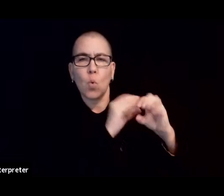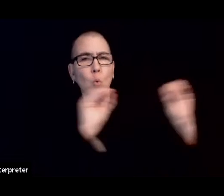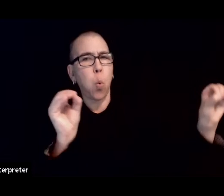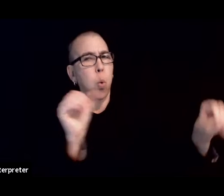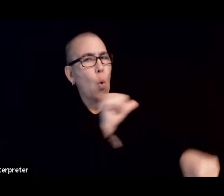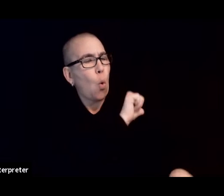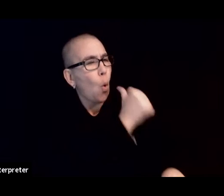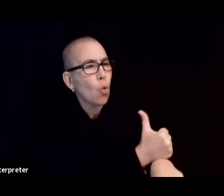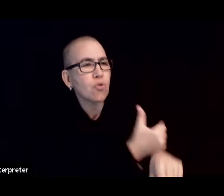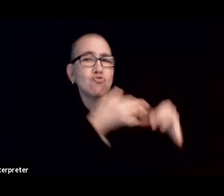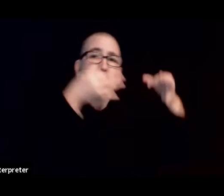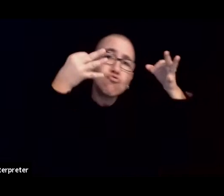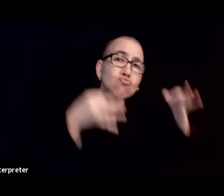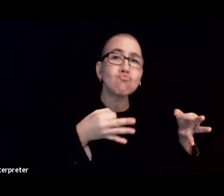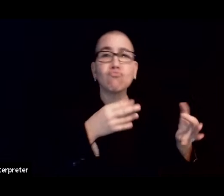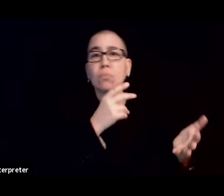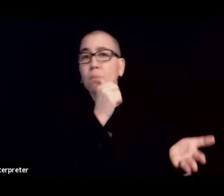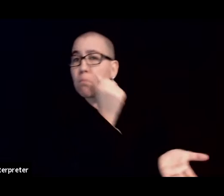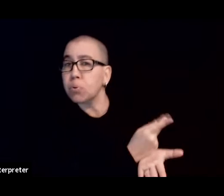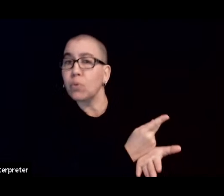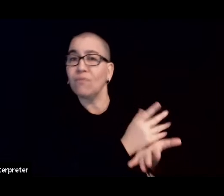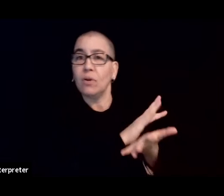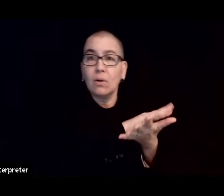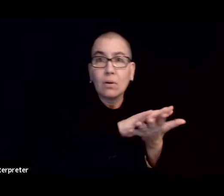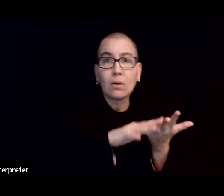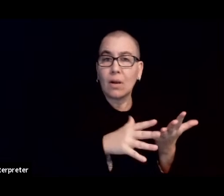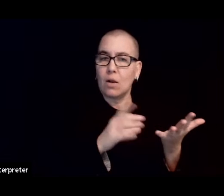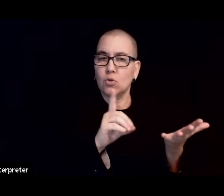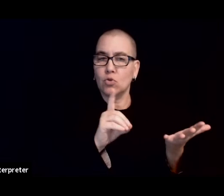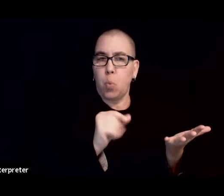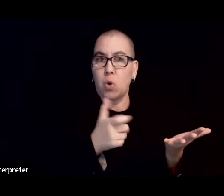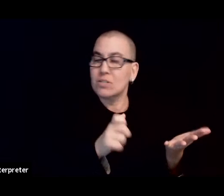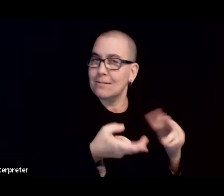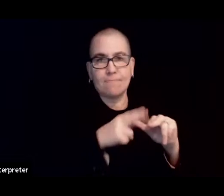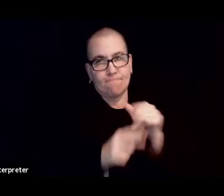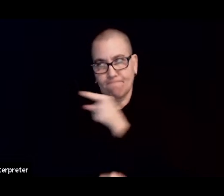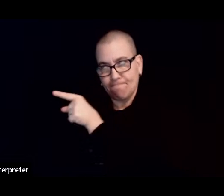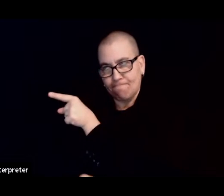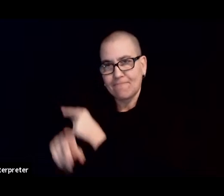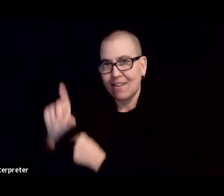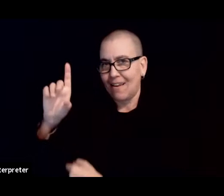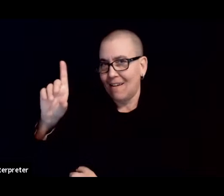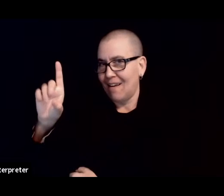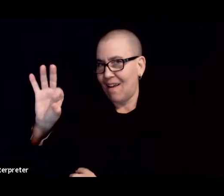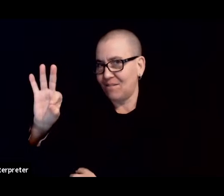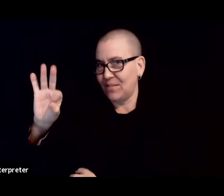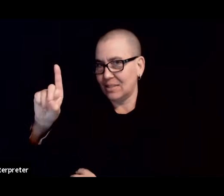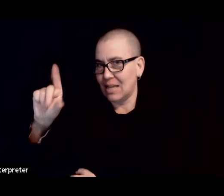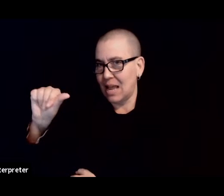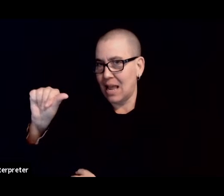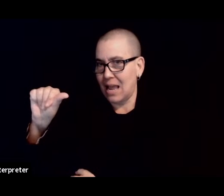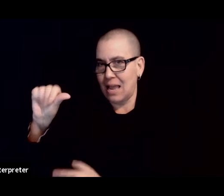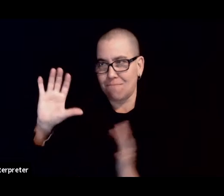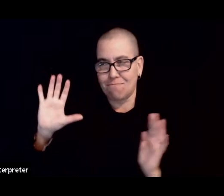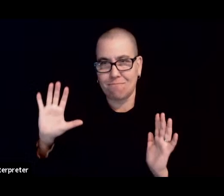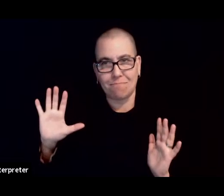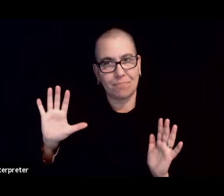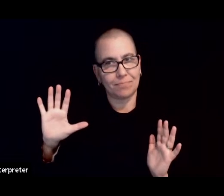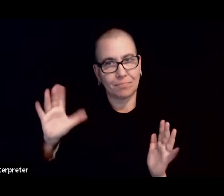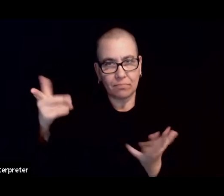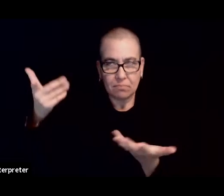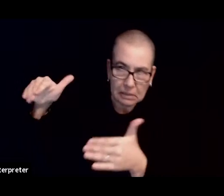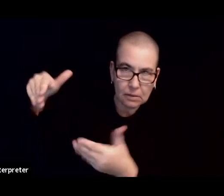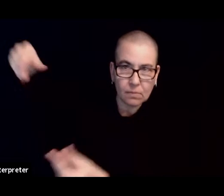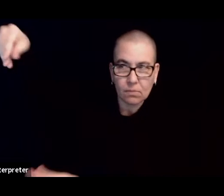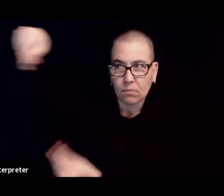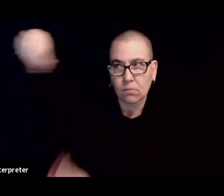doses. The federal government has not publicly announced the guidance on this topic, but has indicated, the FDA